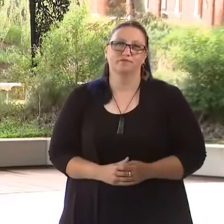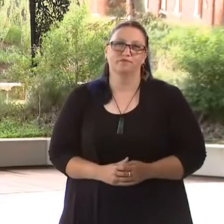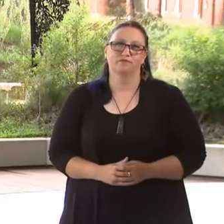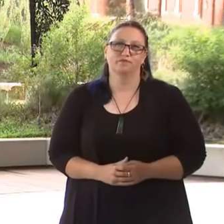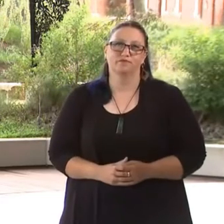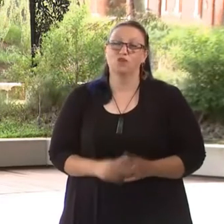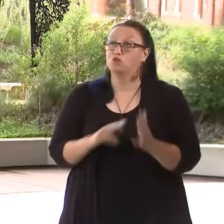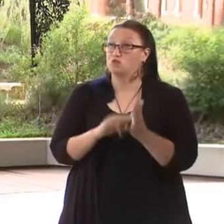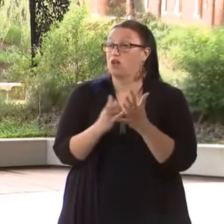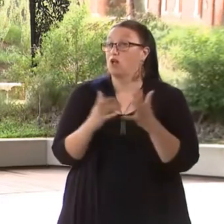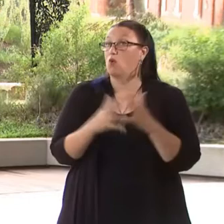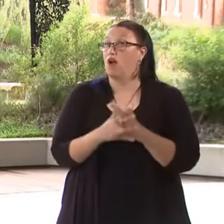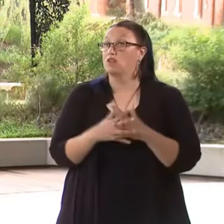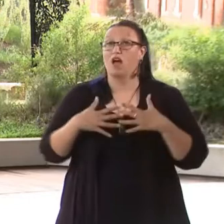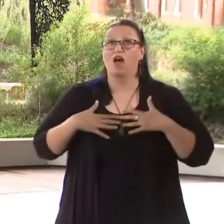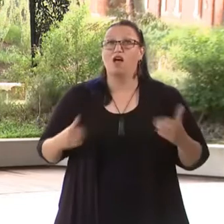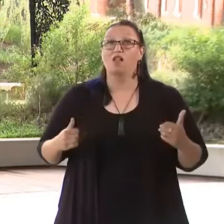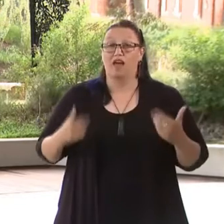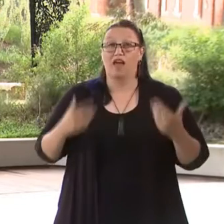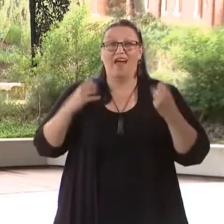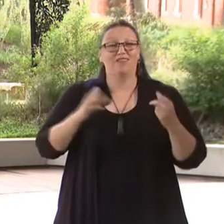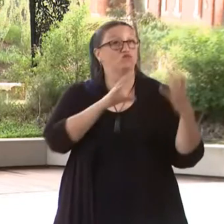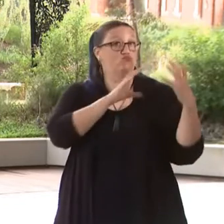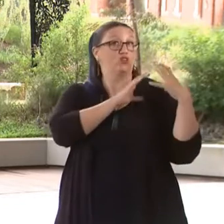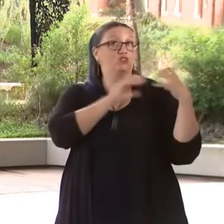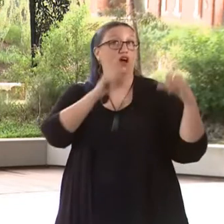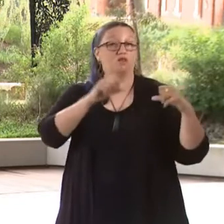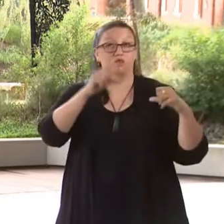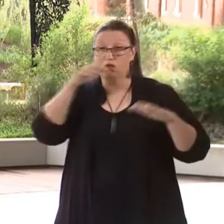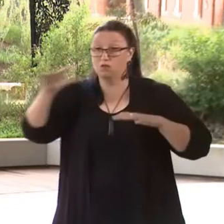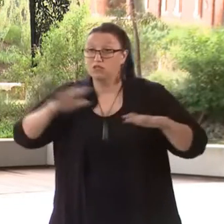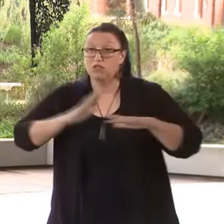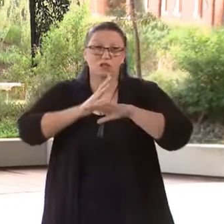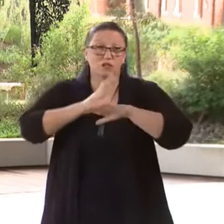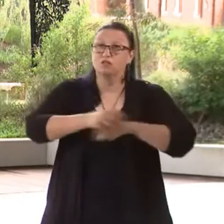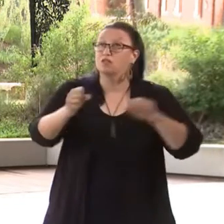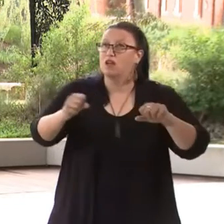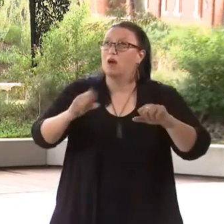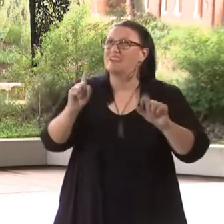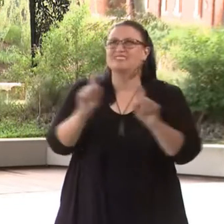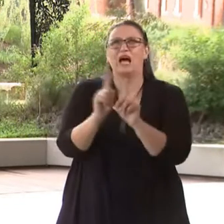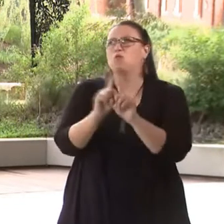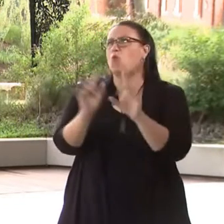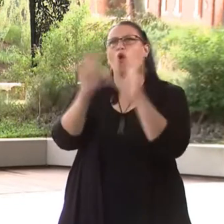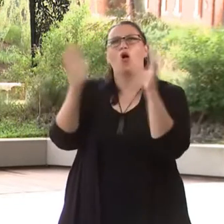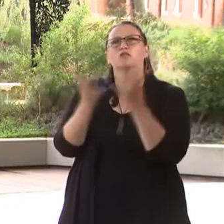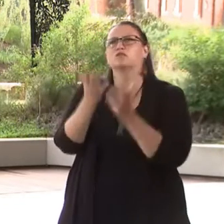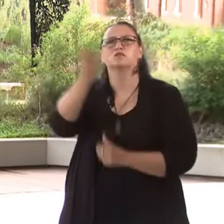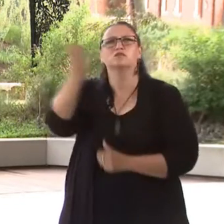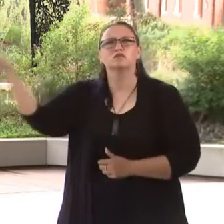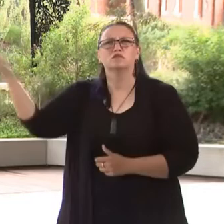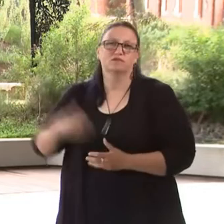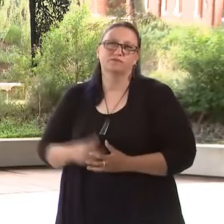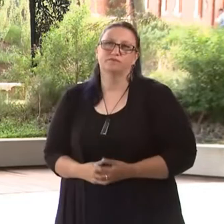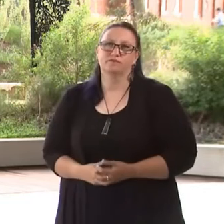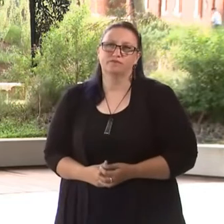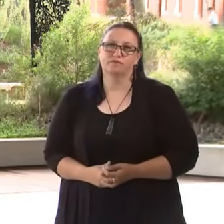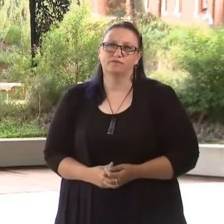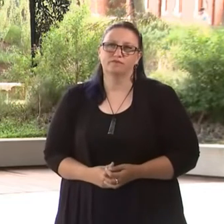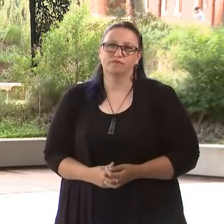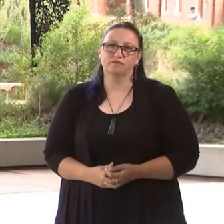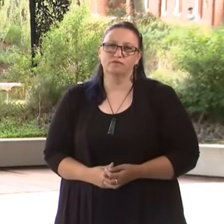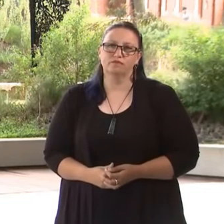system is under pressure right around the country and right around the world. Particularly the challenge that we are also facing, in